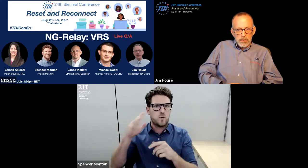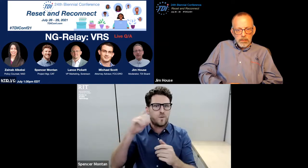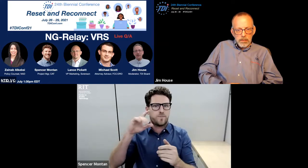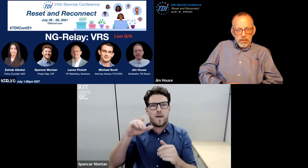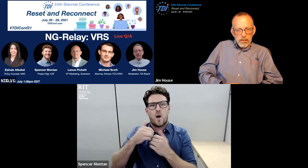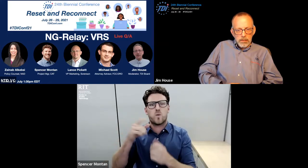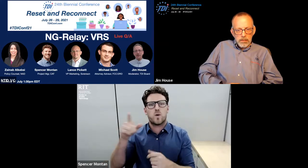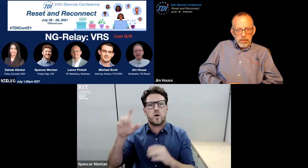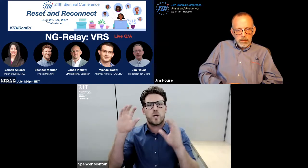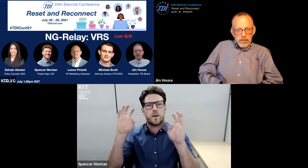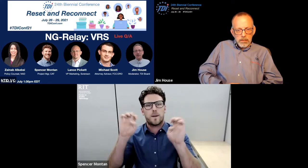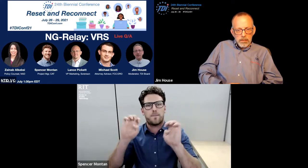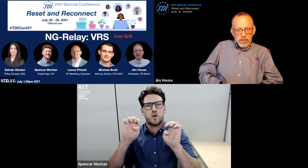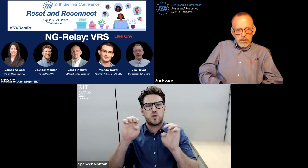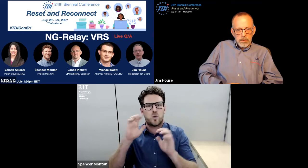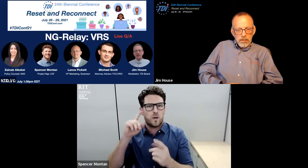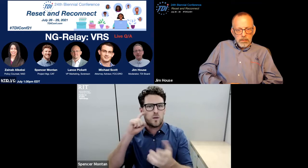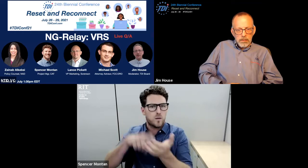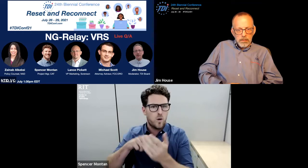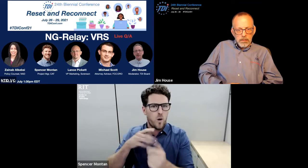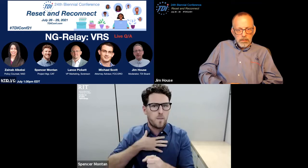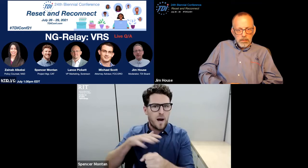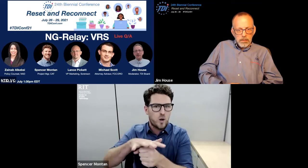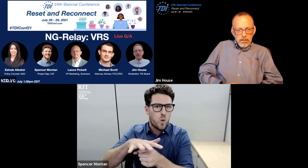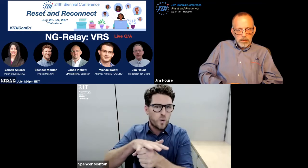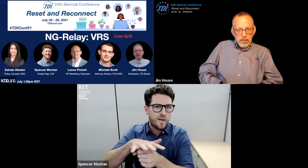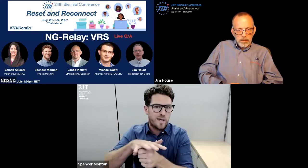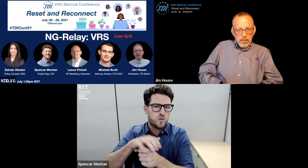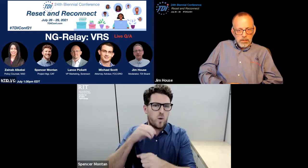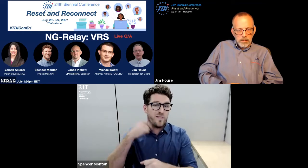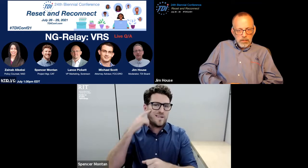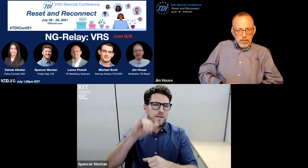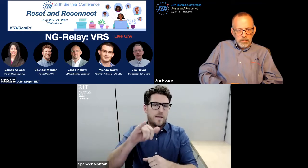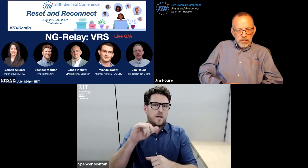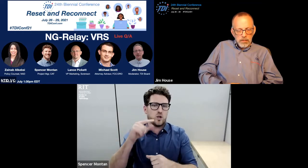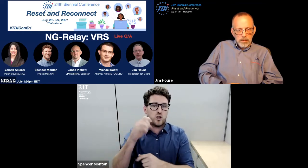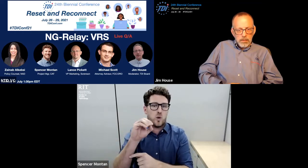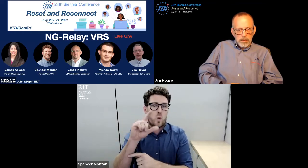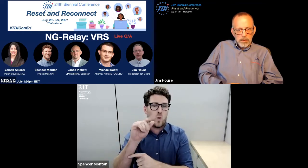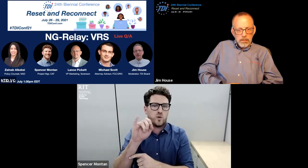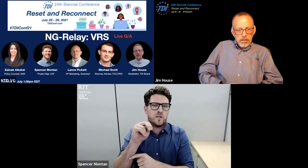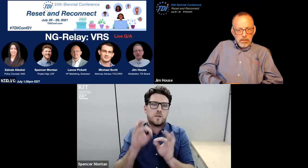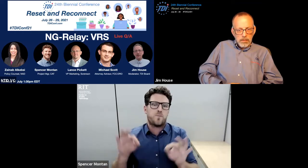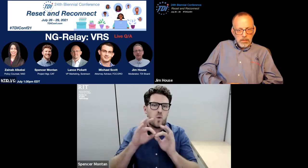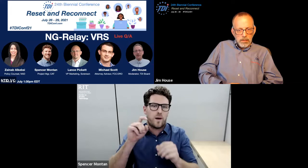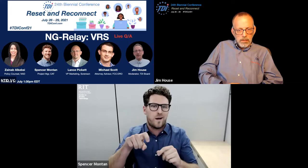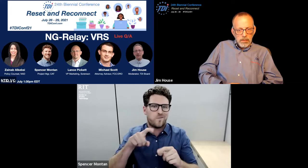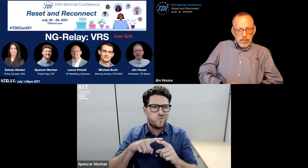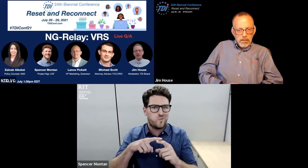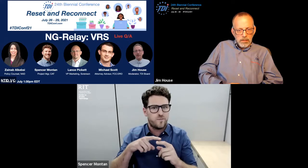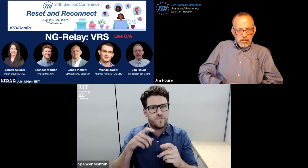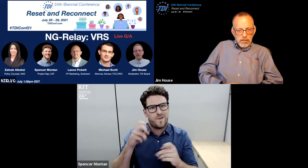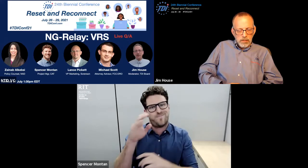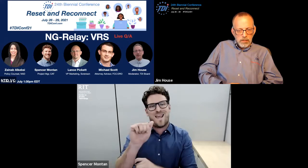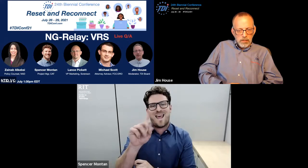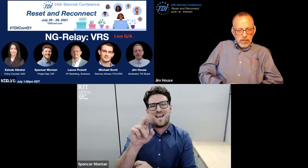car accident, how would the emergency personnel identify and recognize my location?